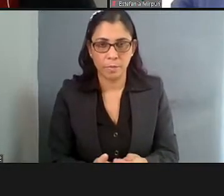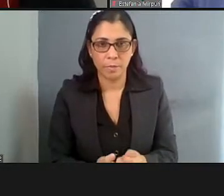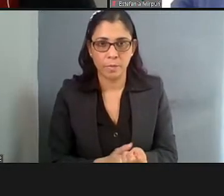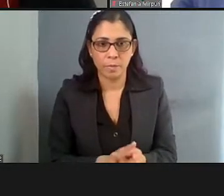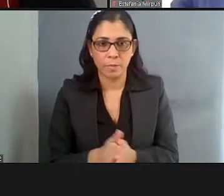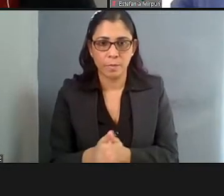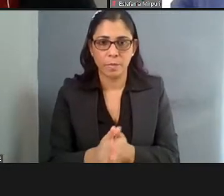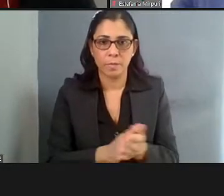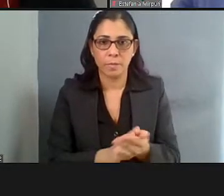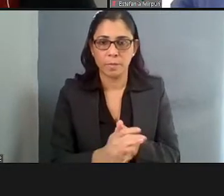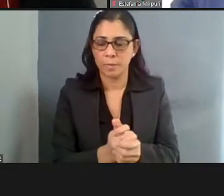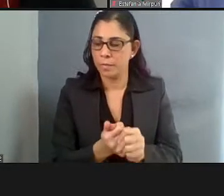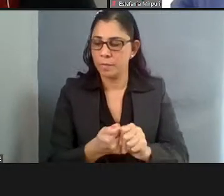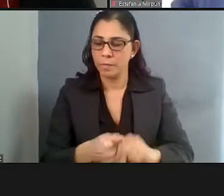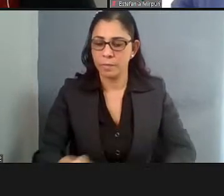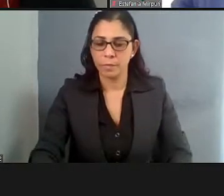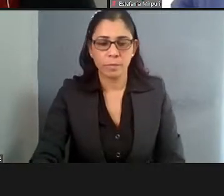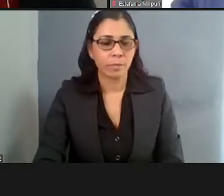see